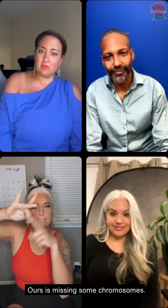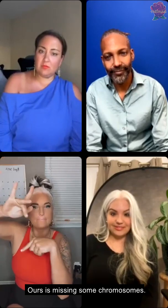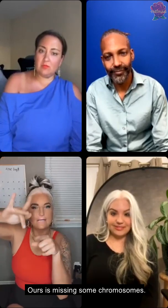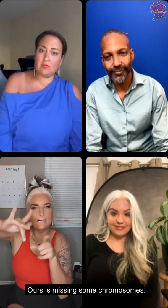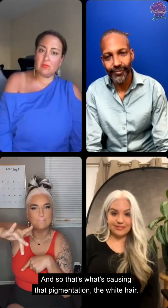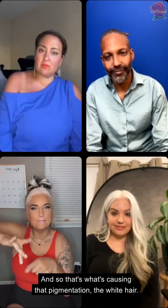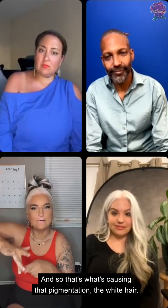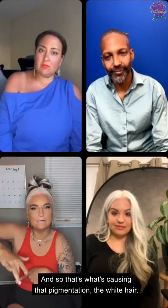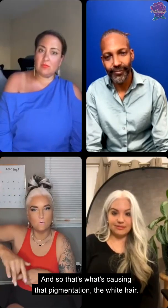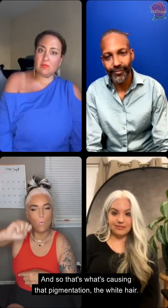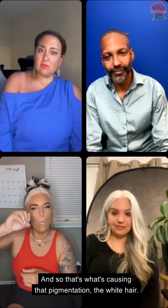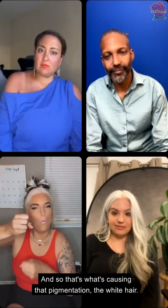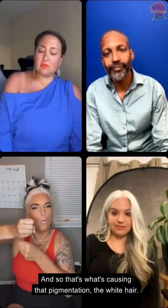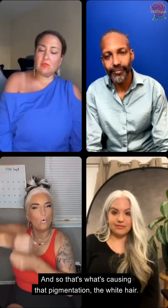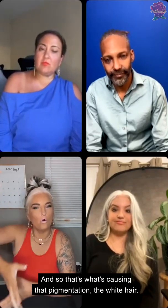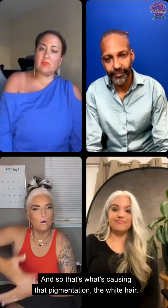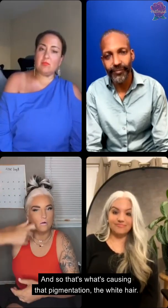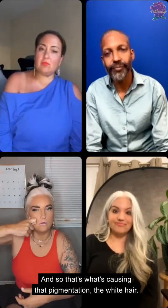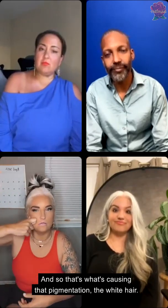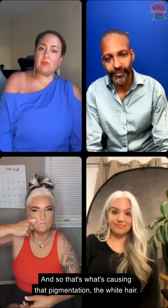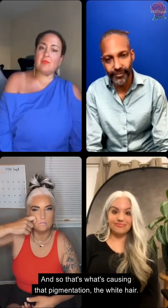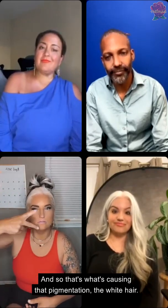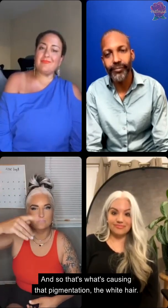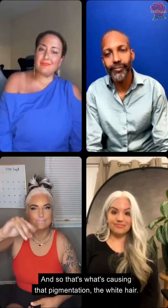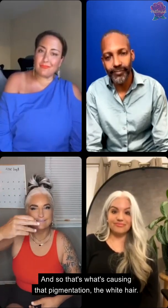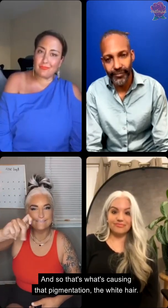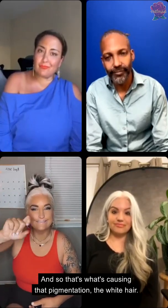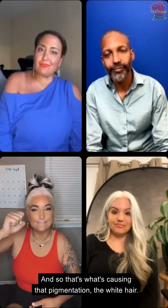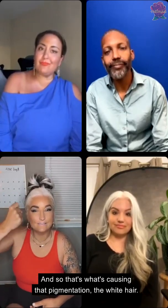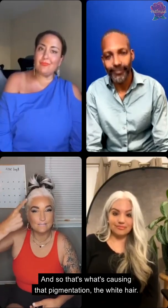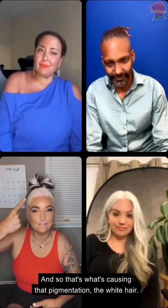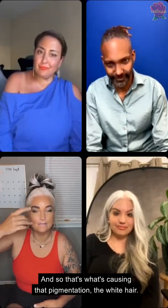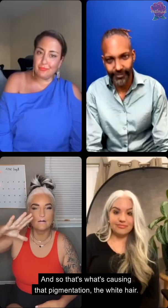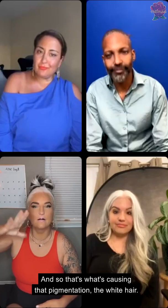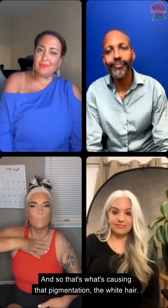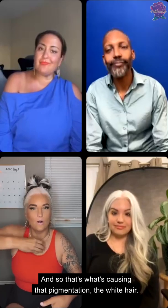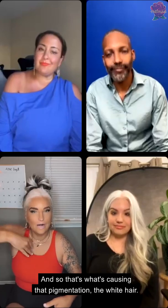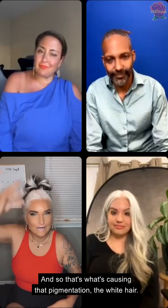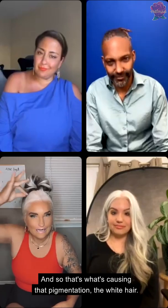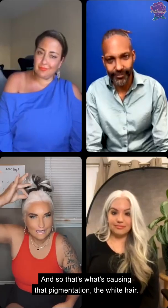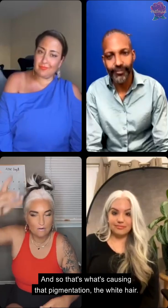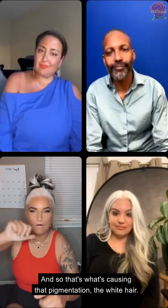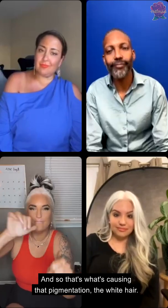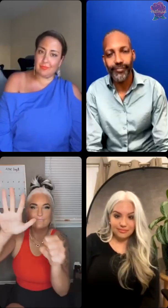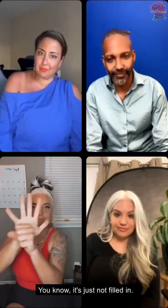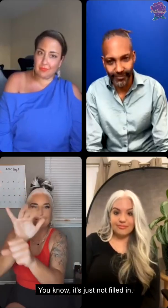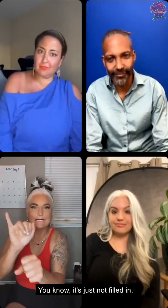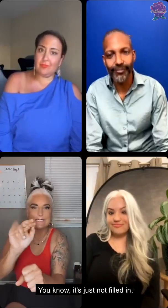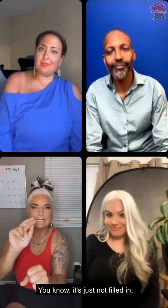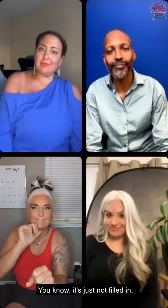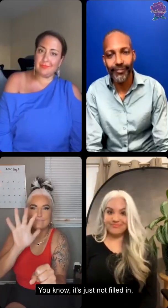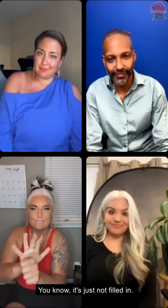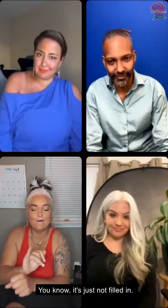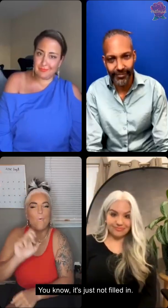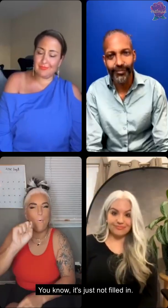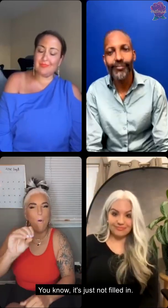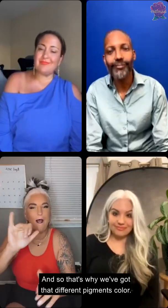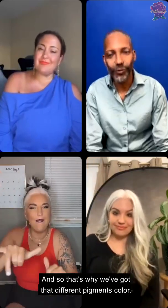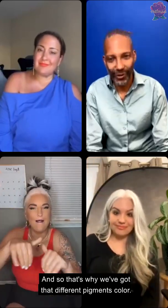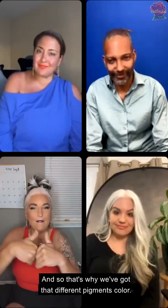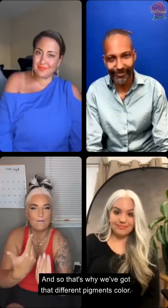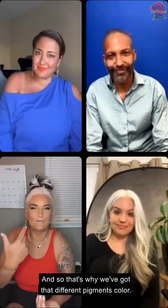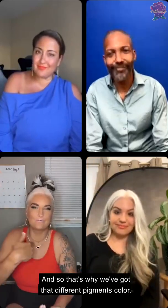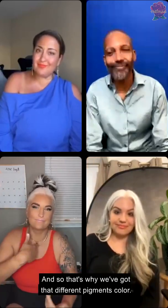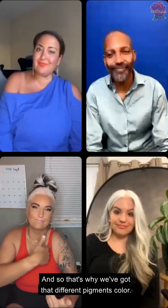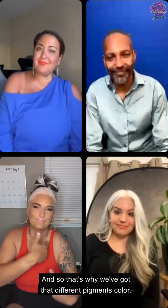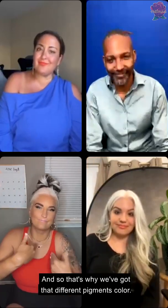ours is missing some chromosomes, and so that's what's causing that pigmentation, the white hair, it's just not